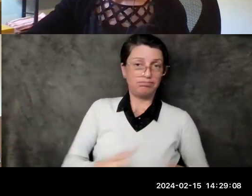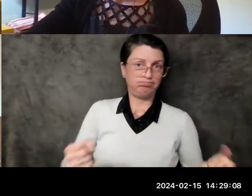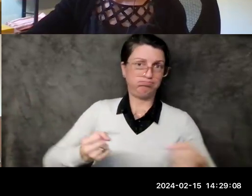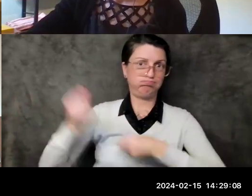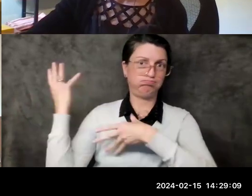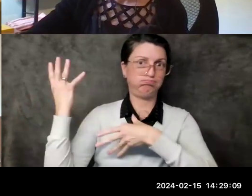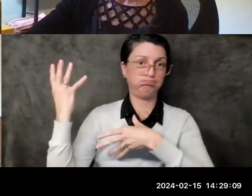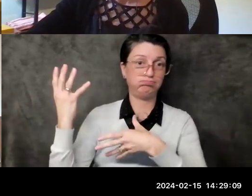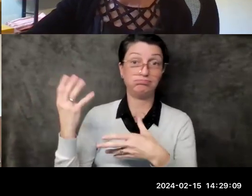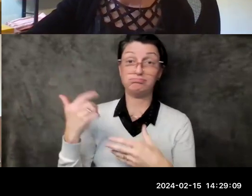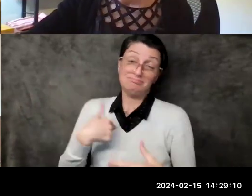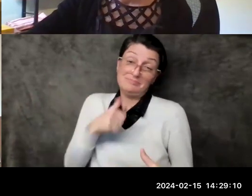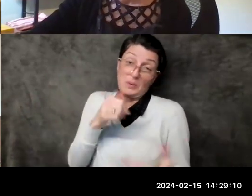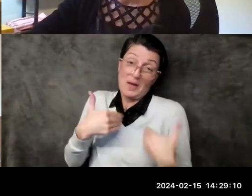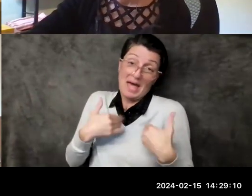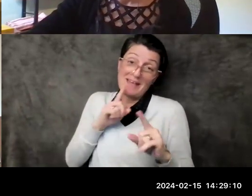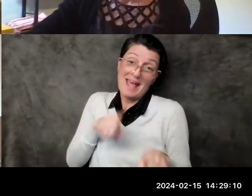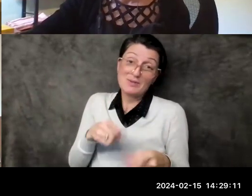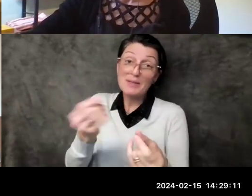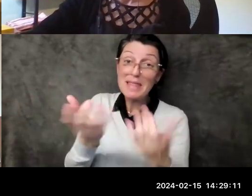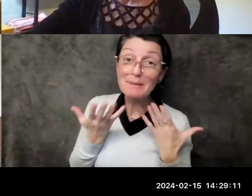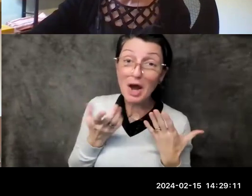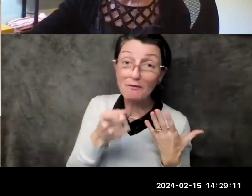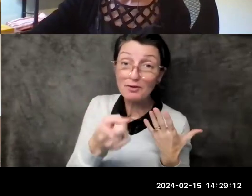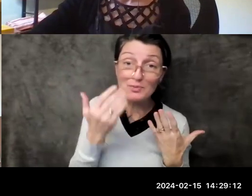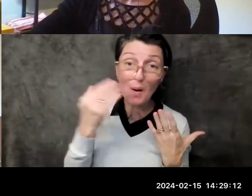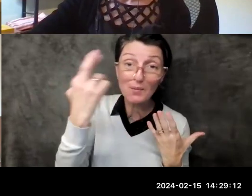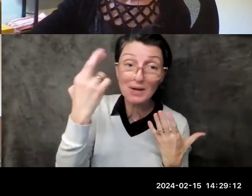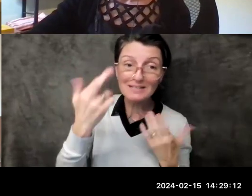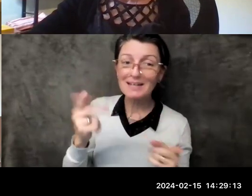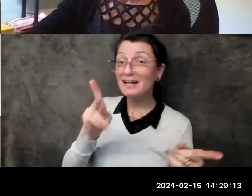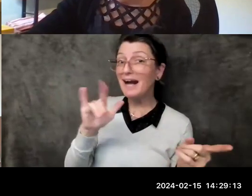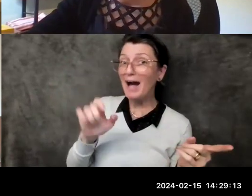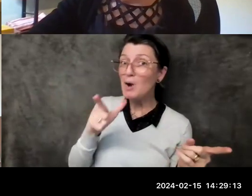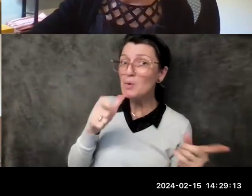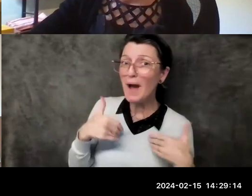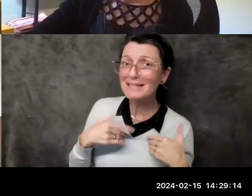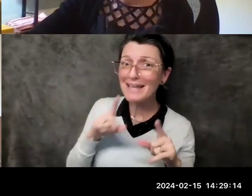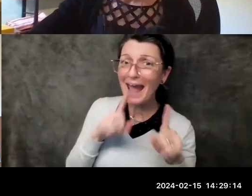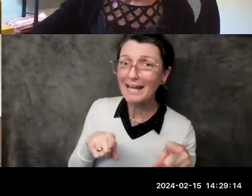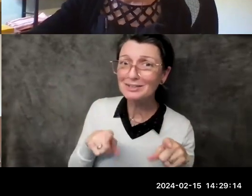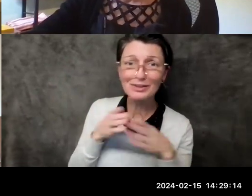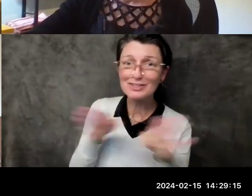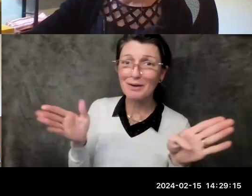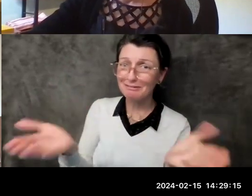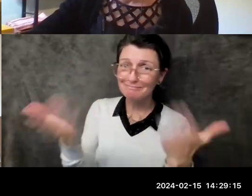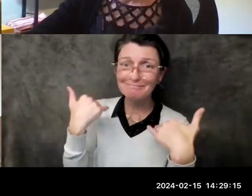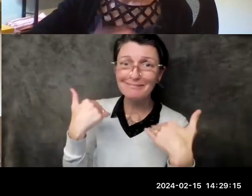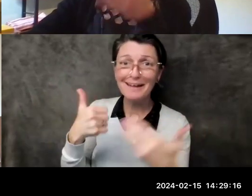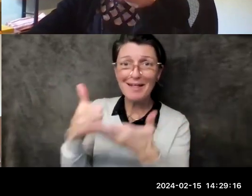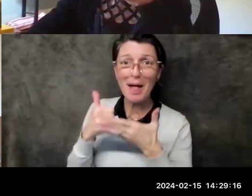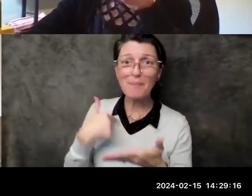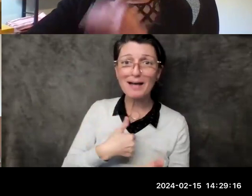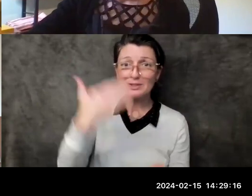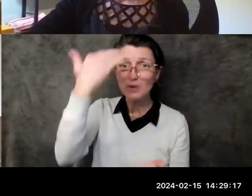If anybody does, hit me up. Send them to me. Yeah, actually, if anyone does in general help all of